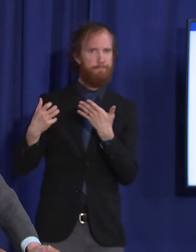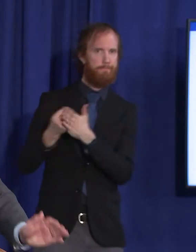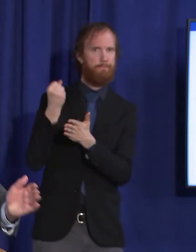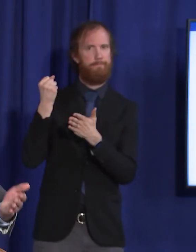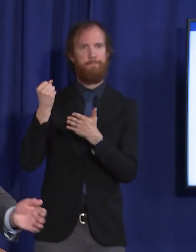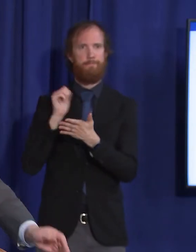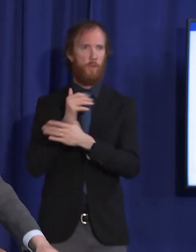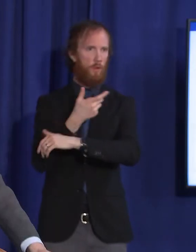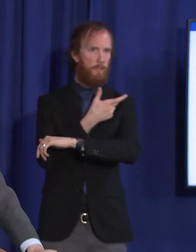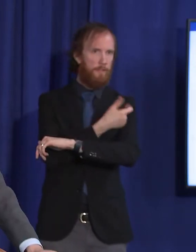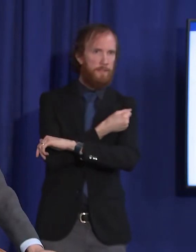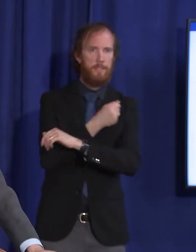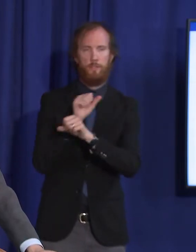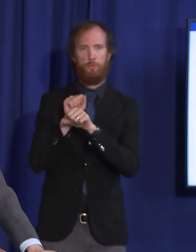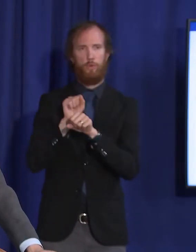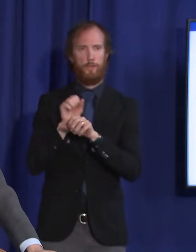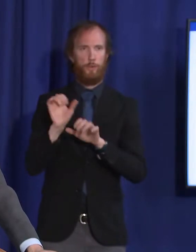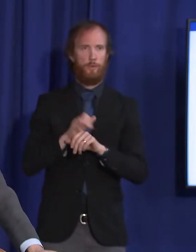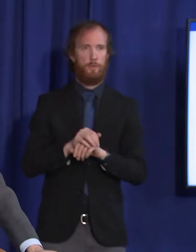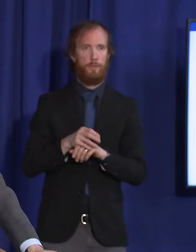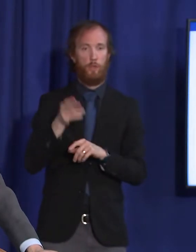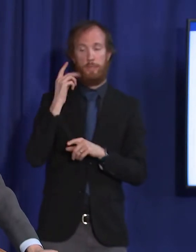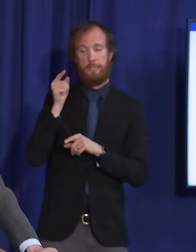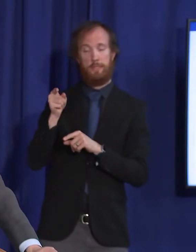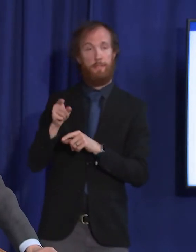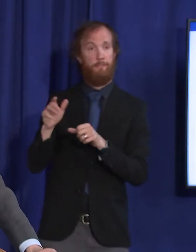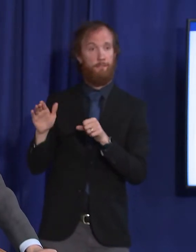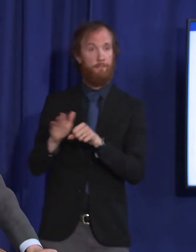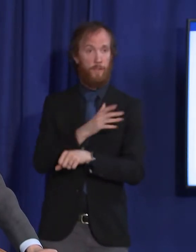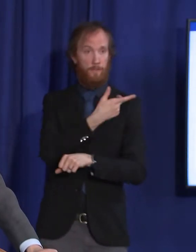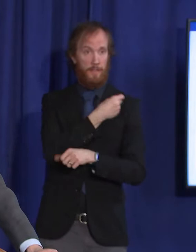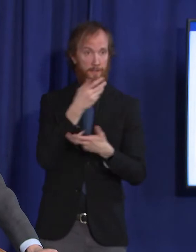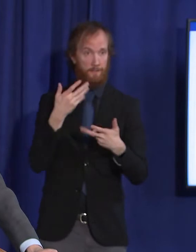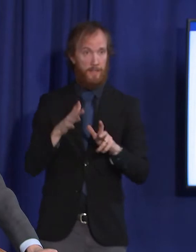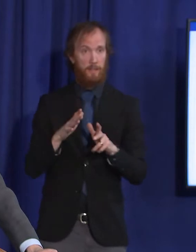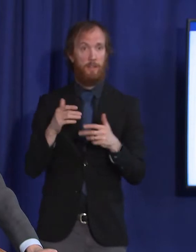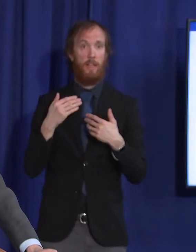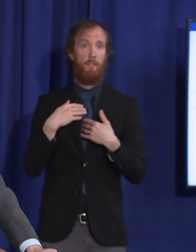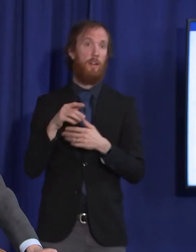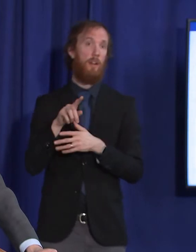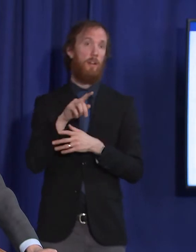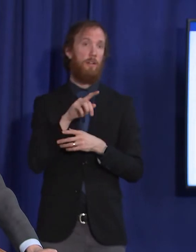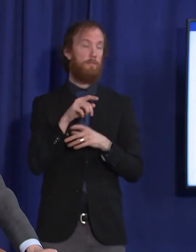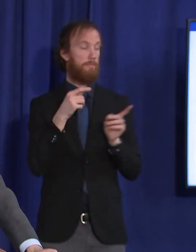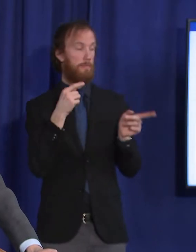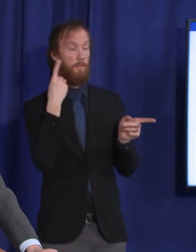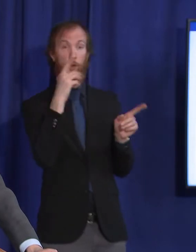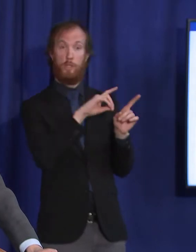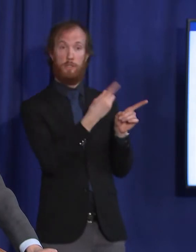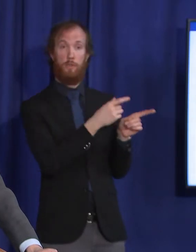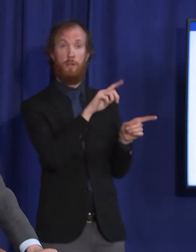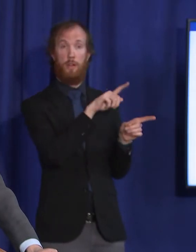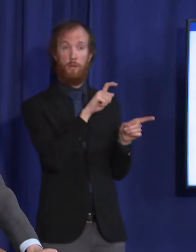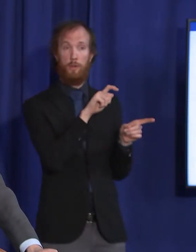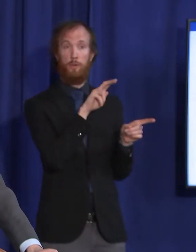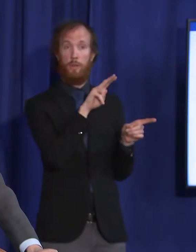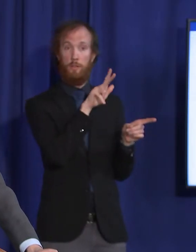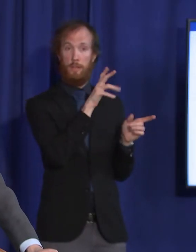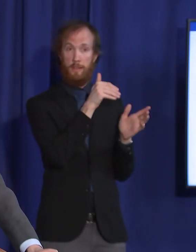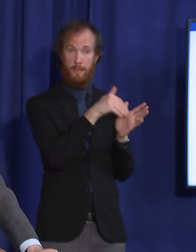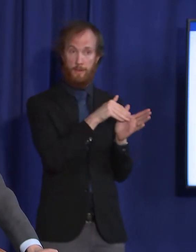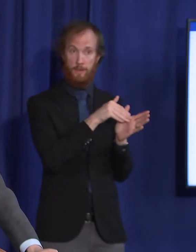You can see overall, fully vaccinated, we now have 123,000 students. For our district managed schools,